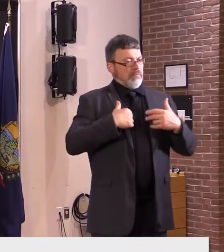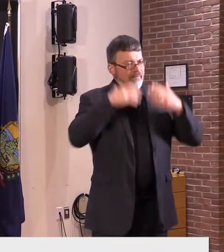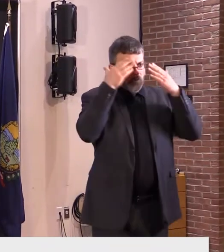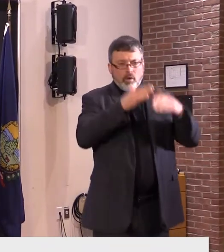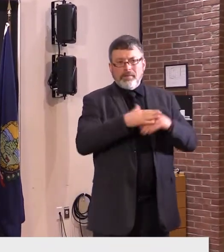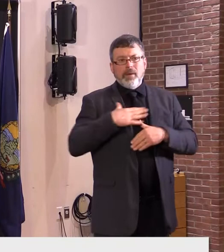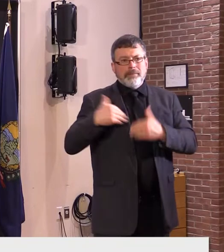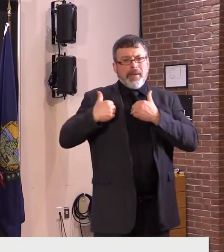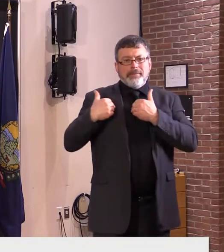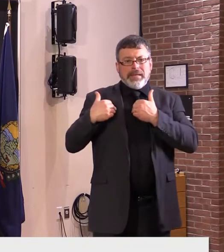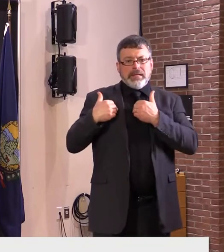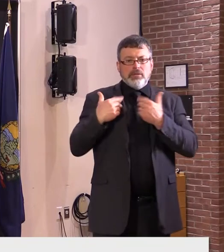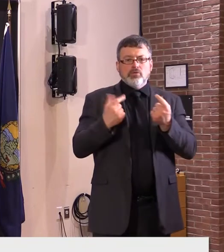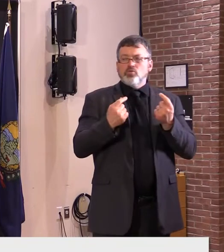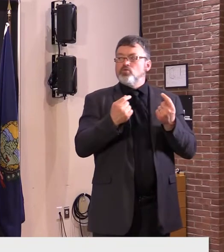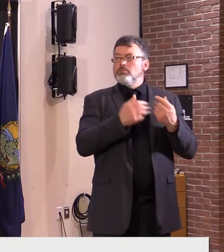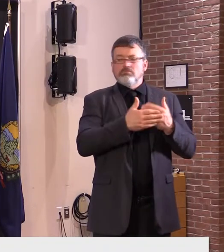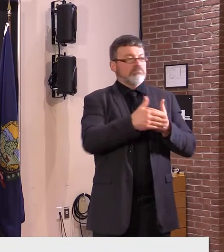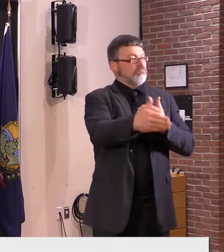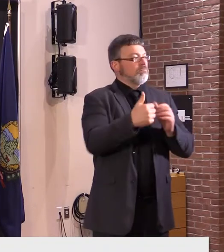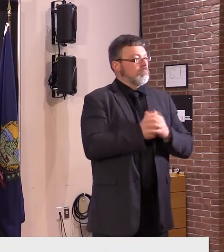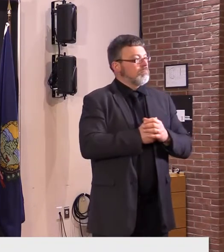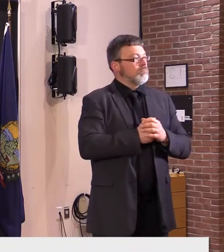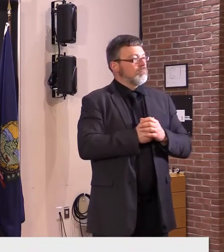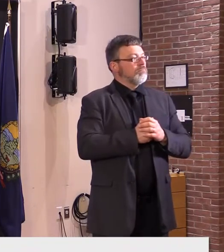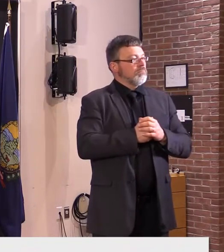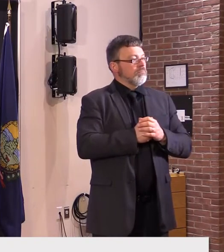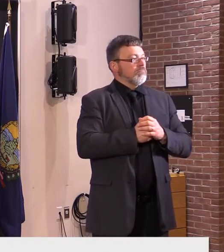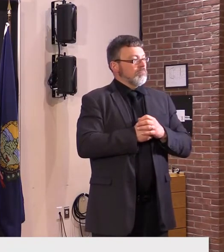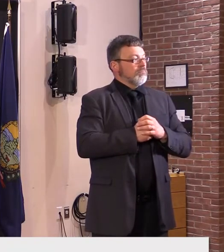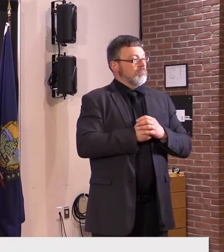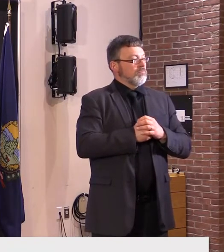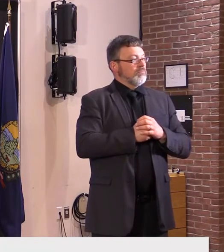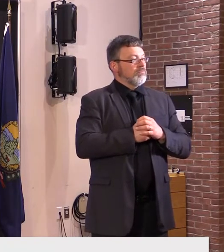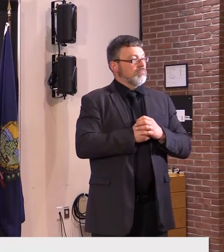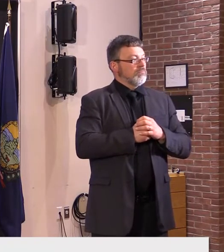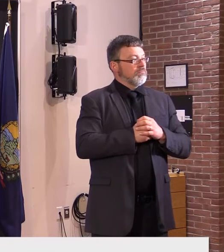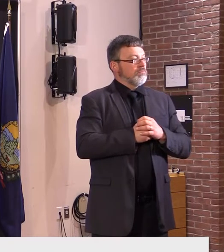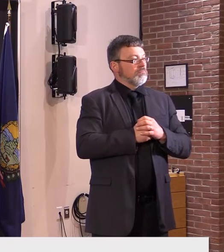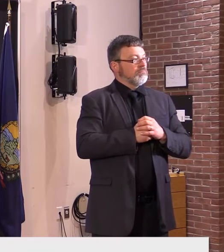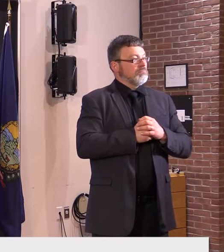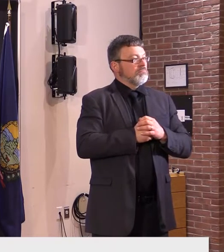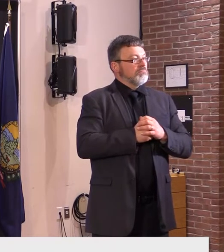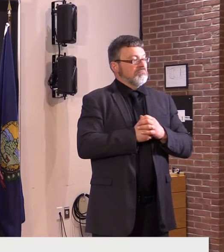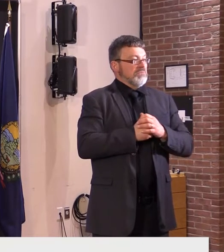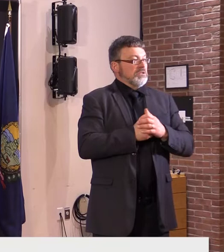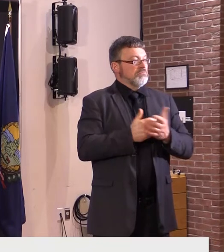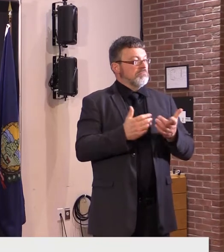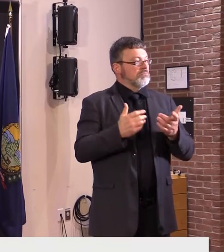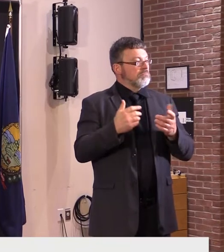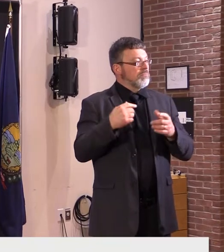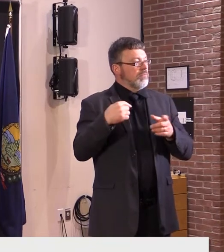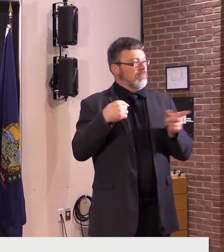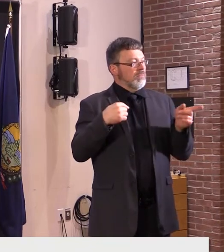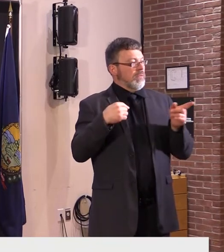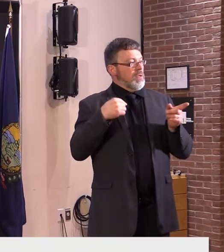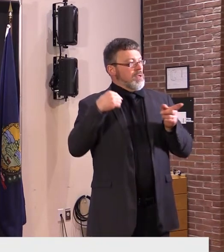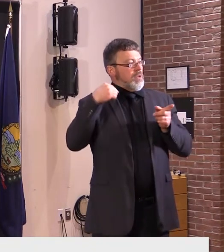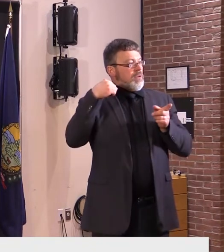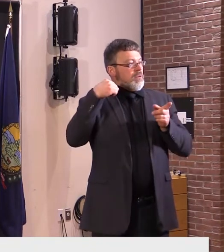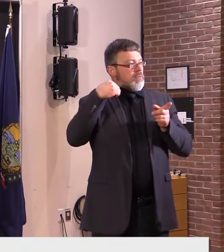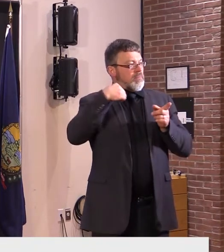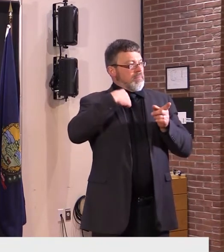been concerned about inflation for the last 6 months, and I'm concerned about the impact that has on